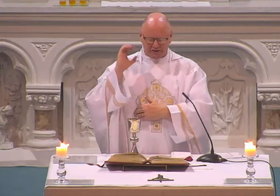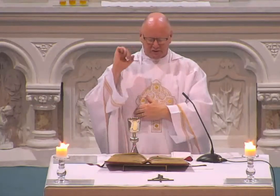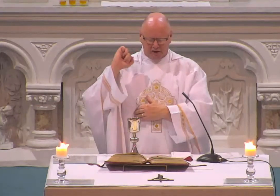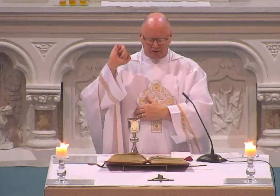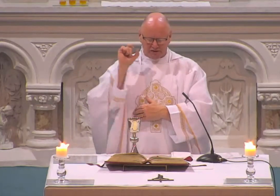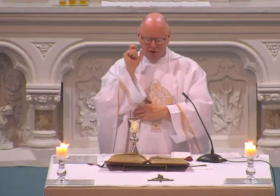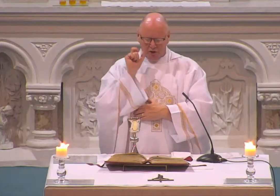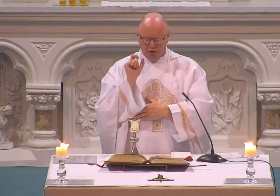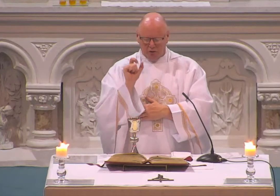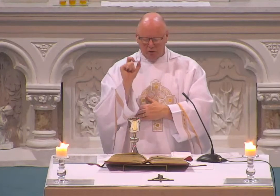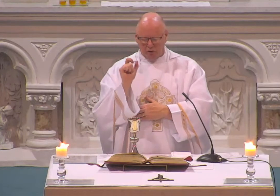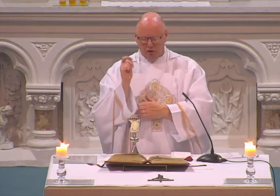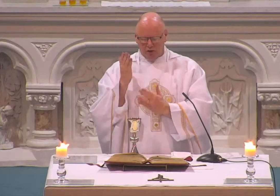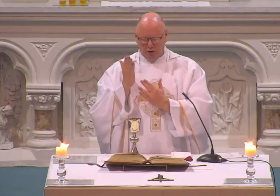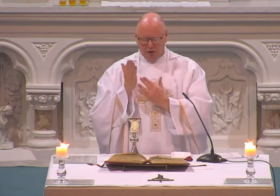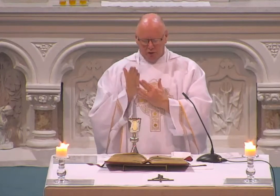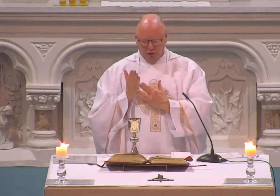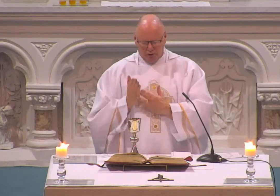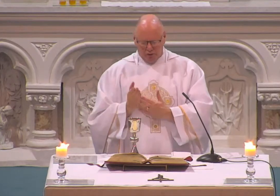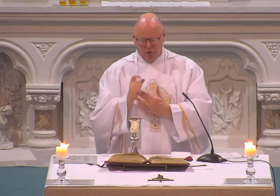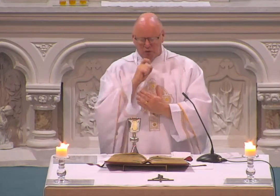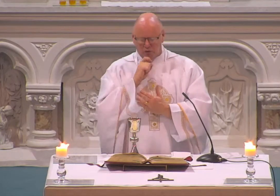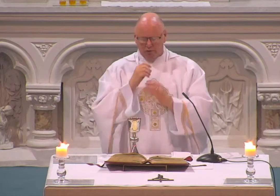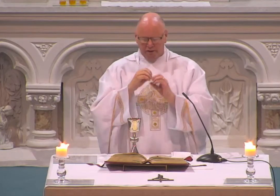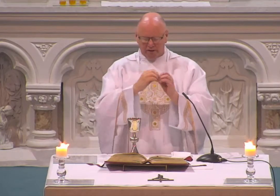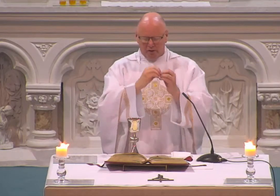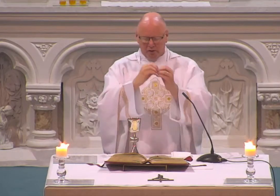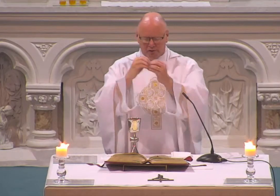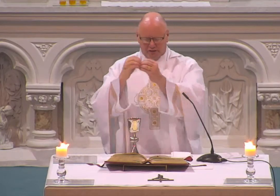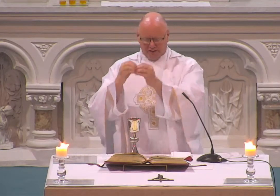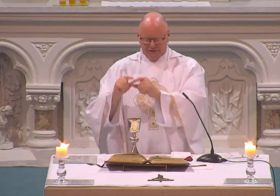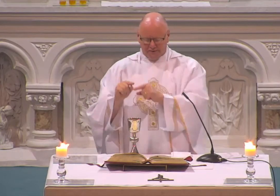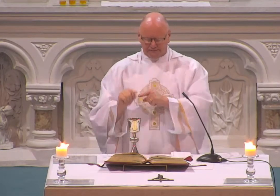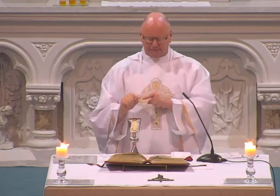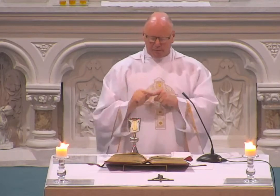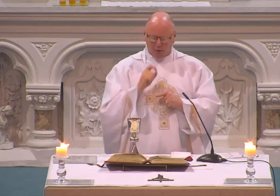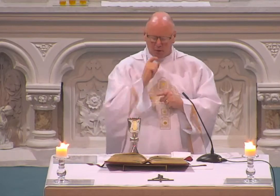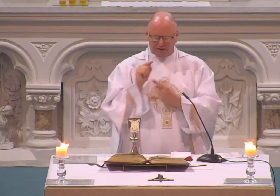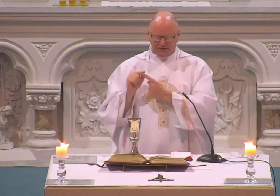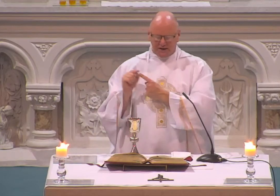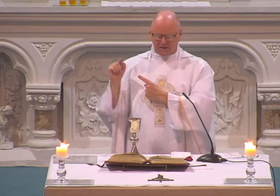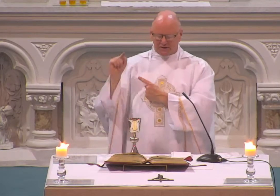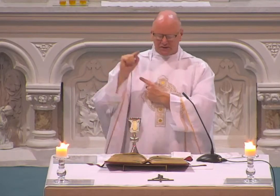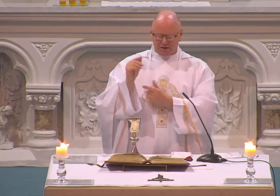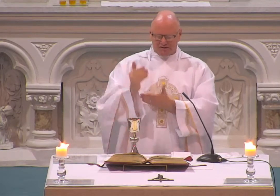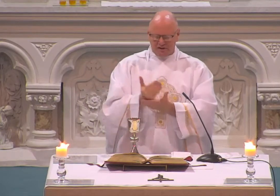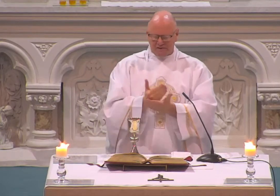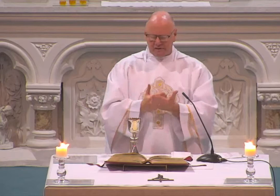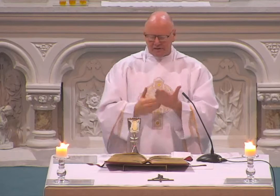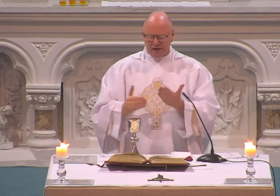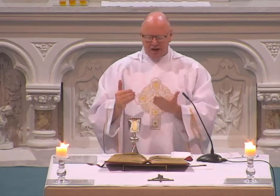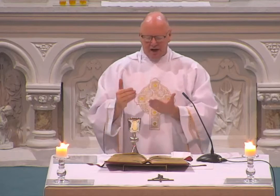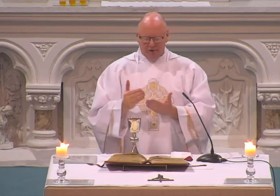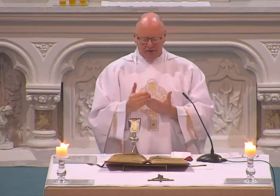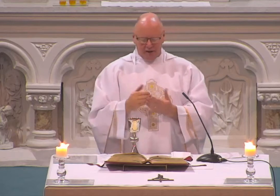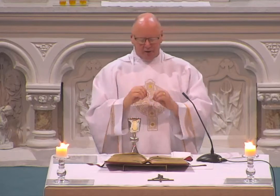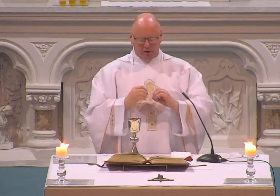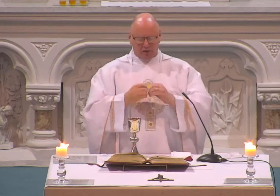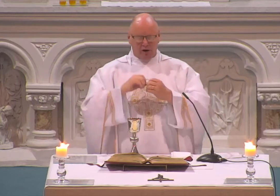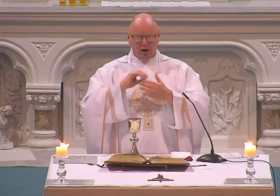Christ, your Word, through whom you made all things, whom you sent as our Saviour and Redeemer, incarnate by